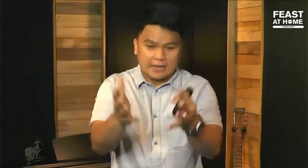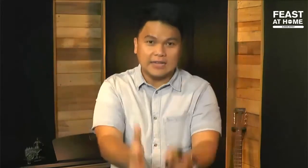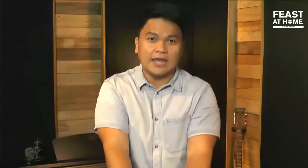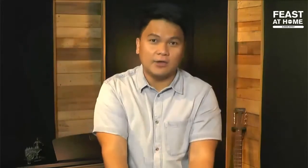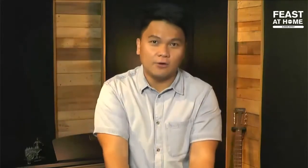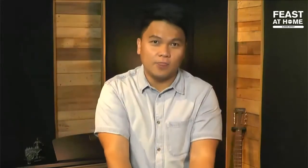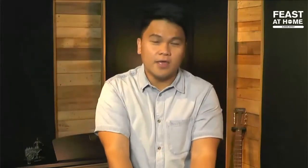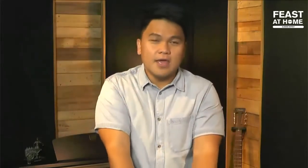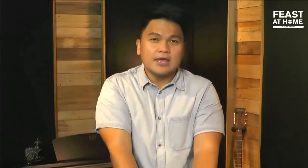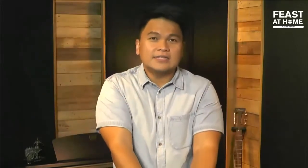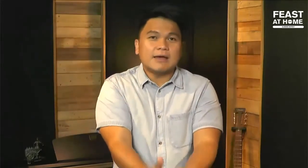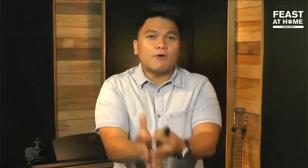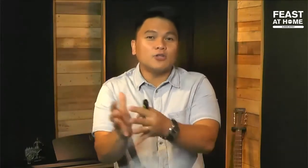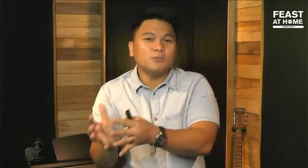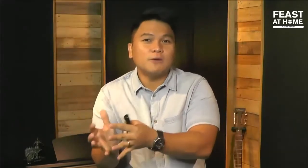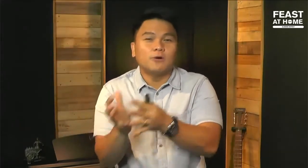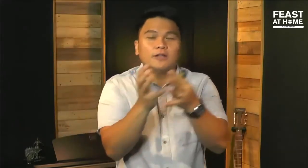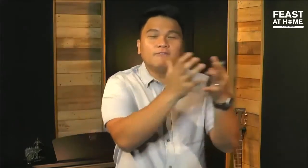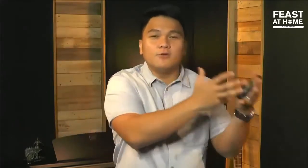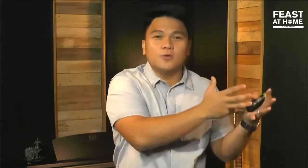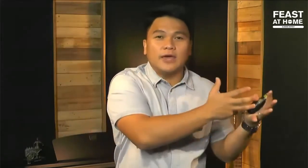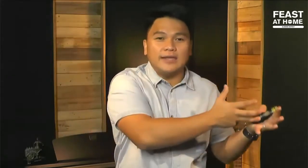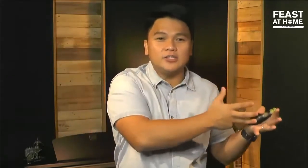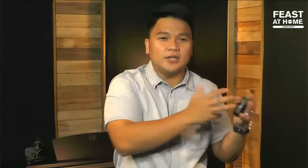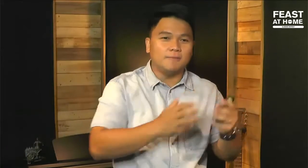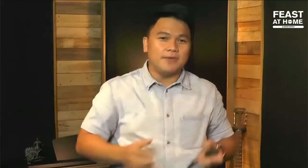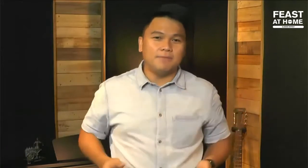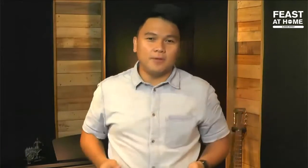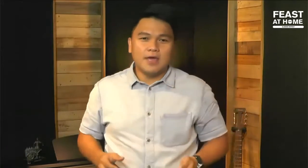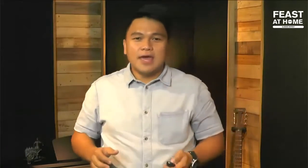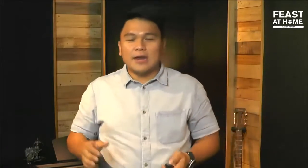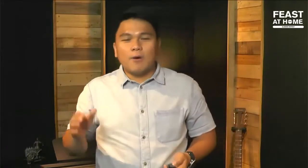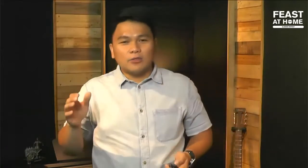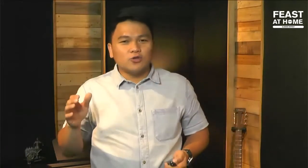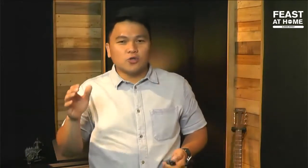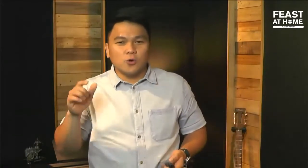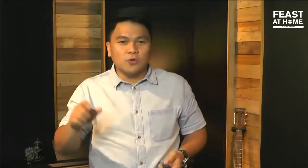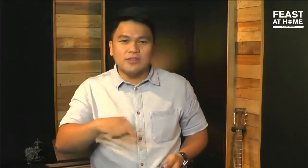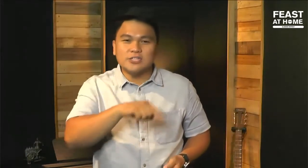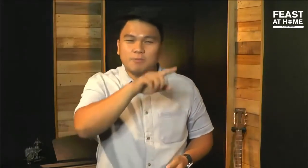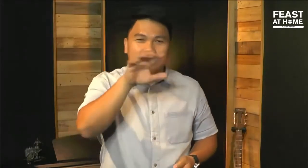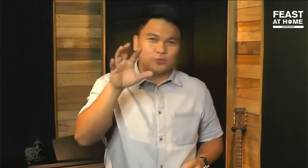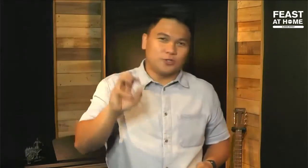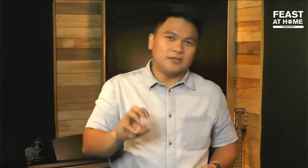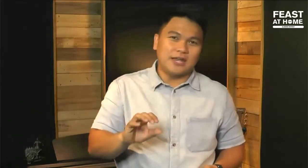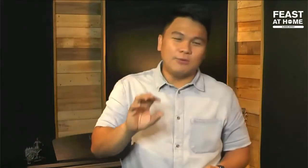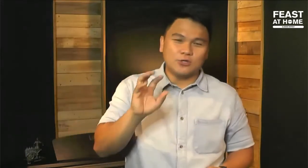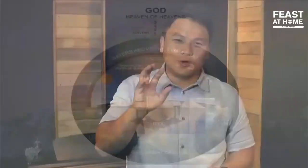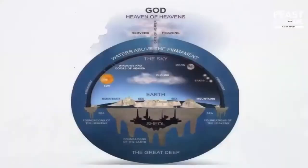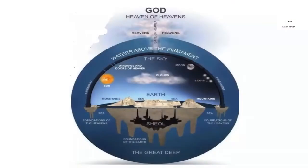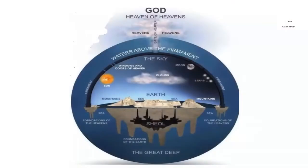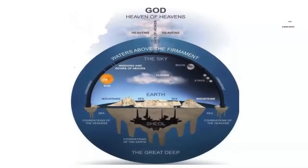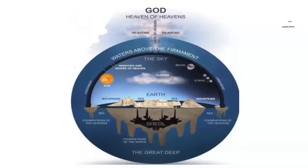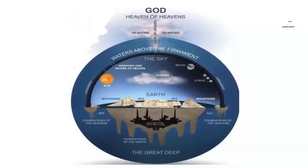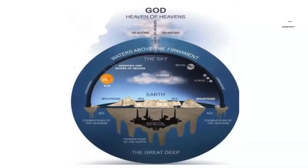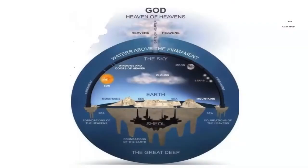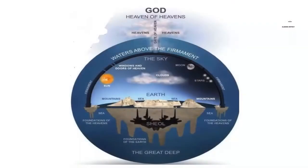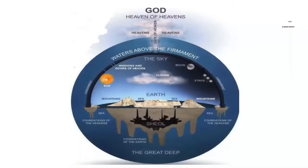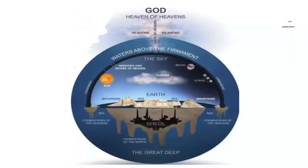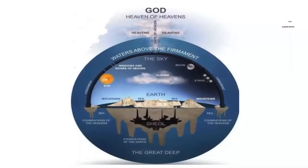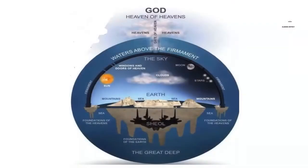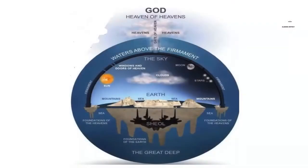worldview natin ngayon, sa cosmic worldview ng ancient people. And I want to show you this picture. Can we show it to